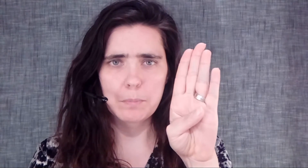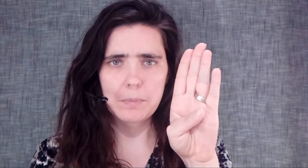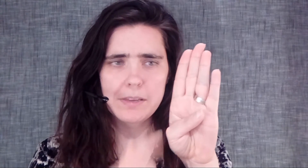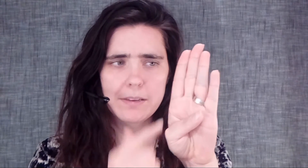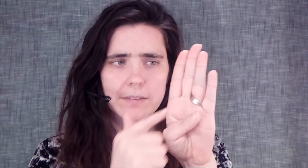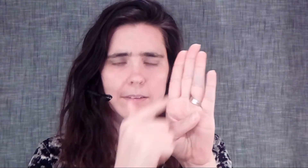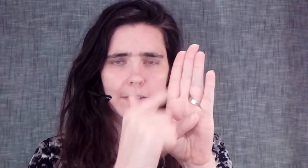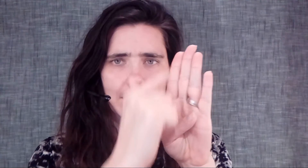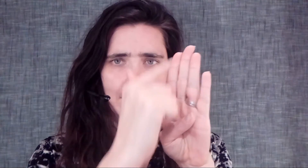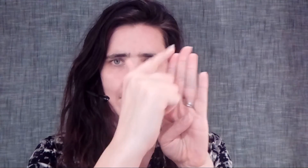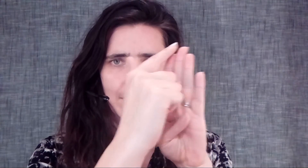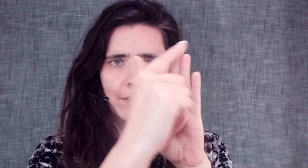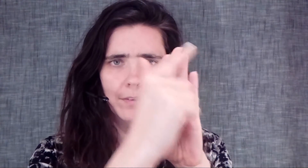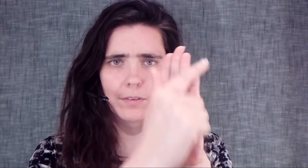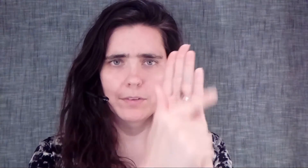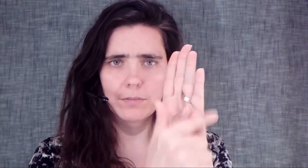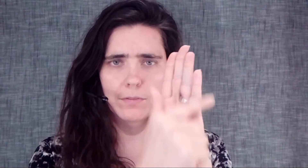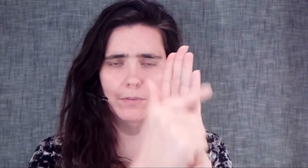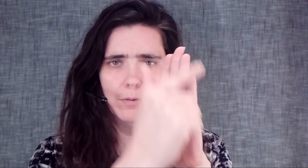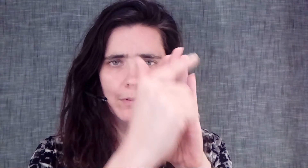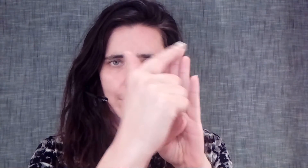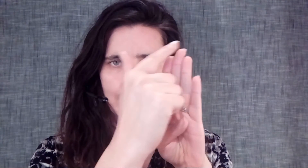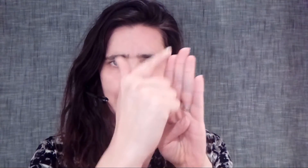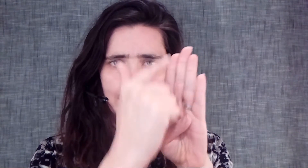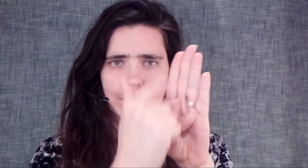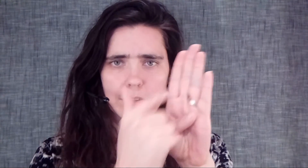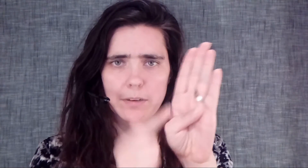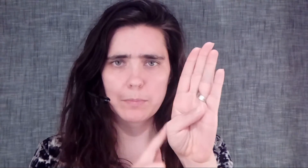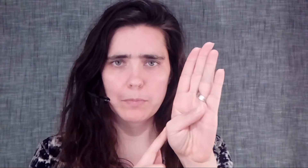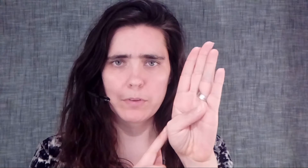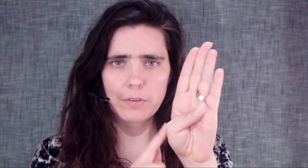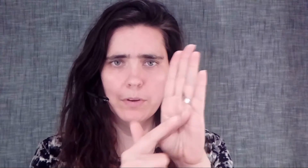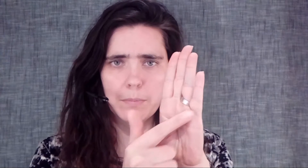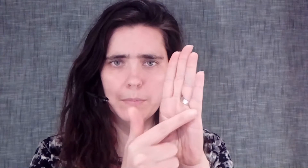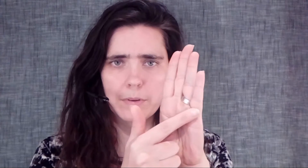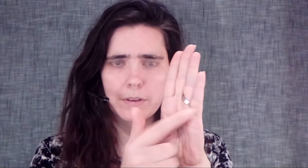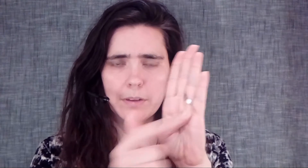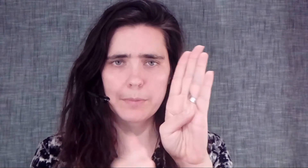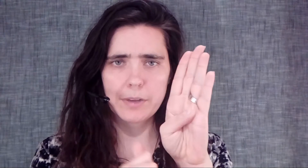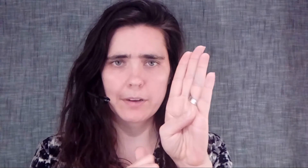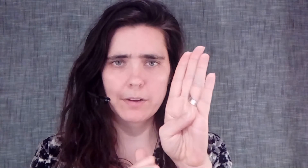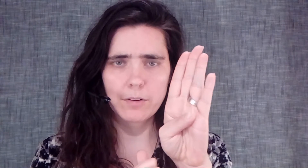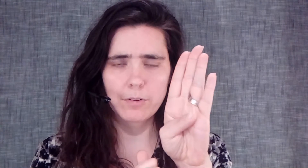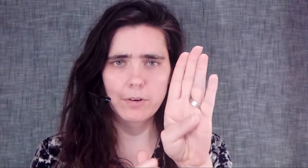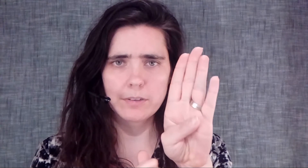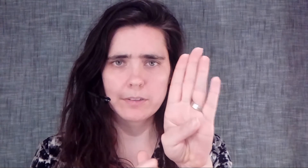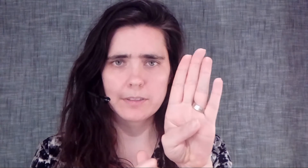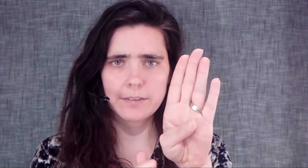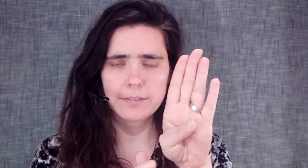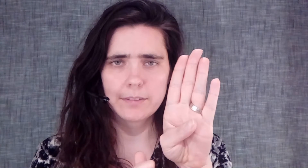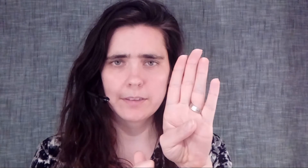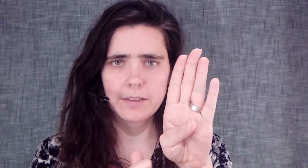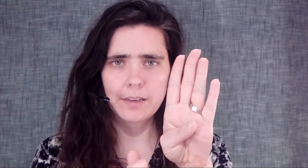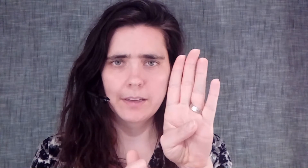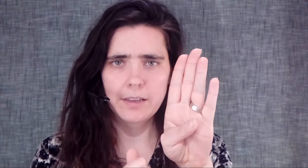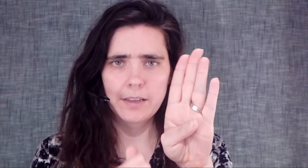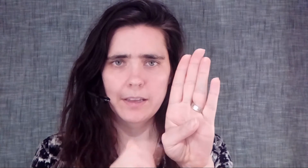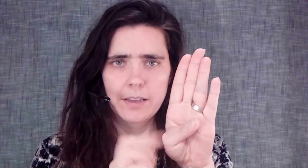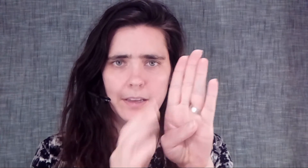B. All your 4 fingers up with your thumb coming across there. And